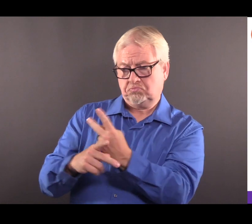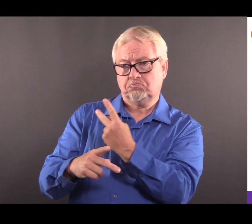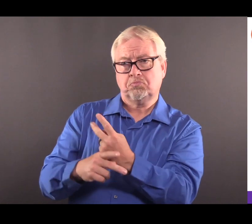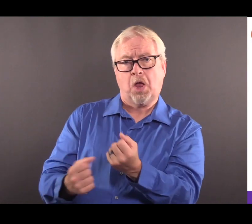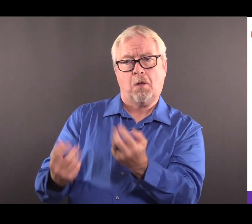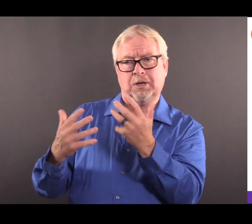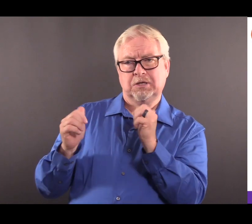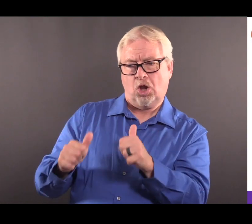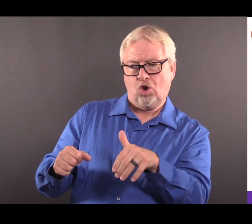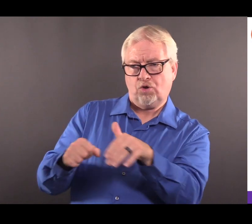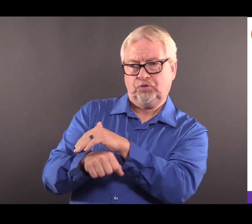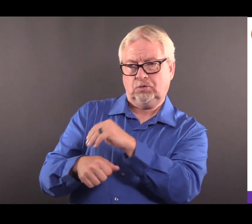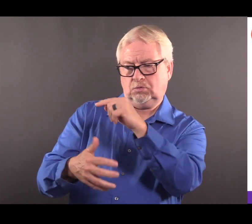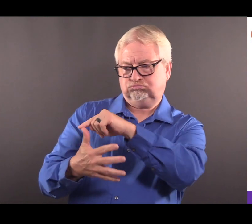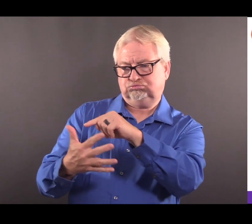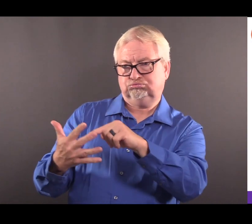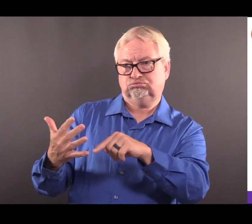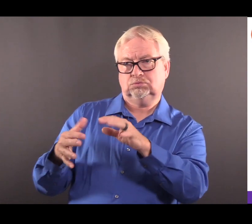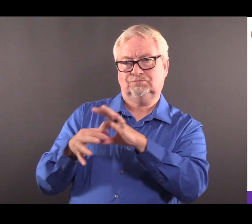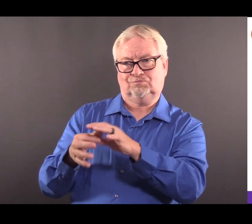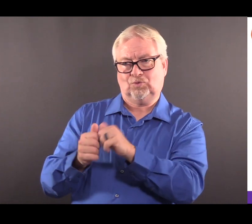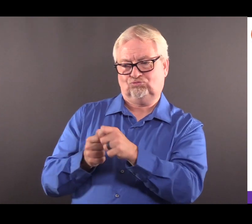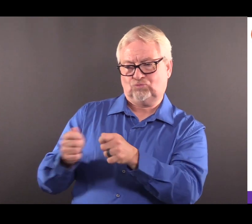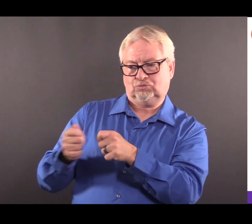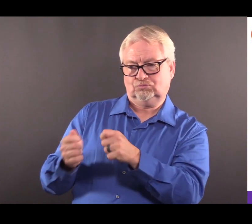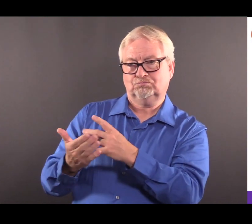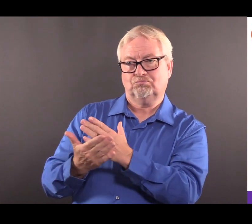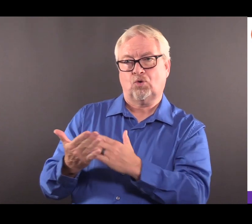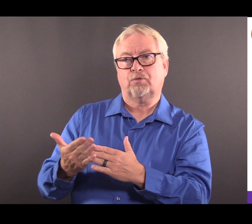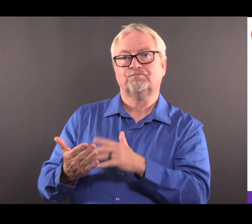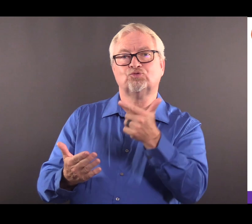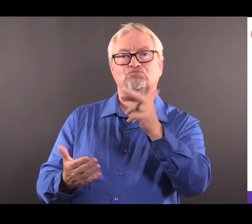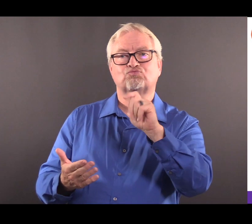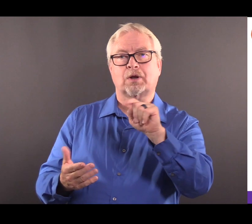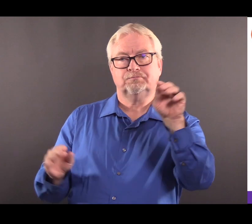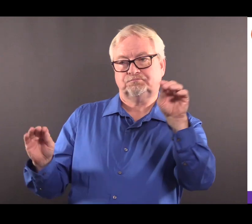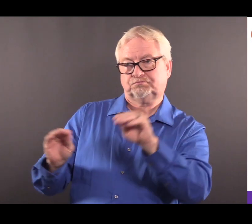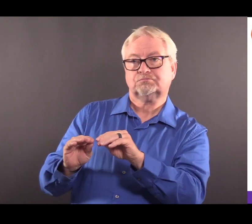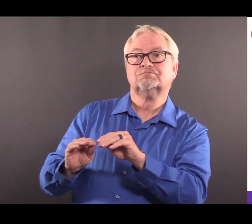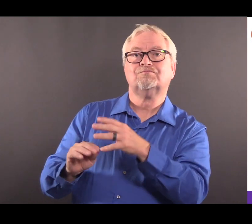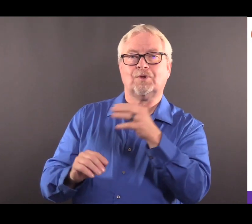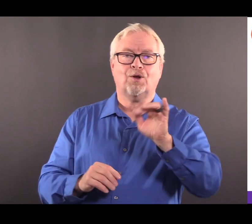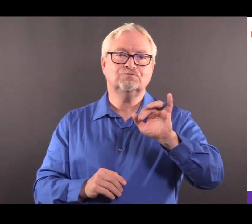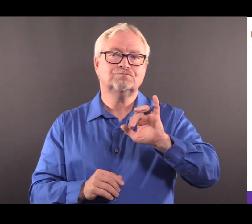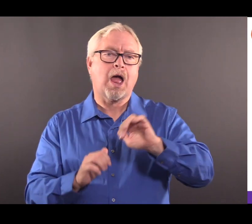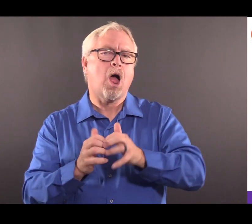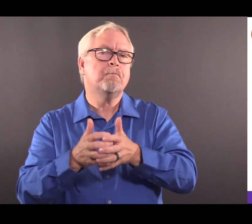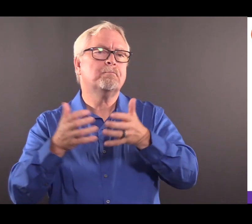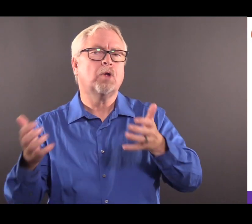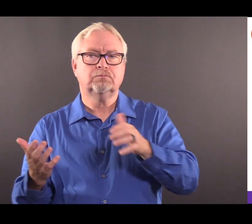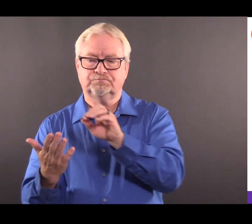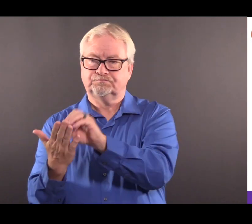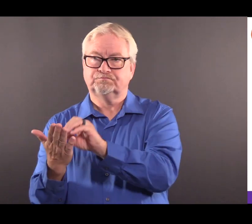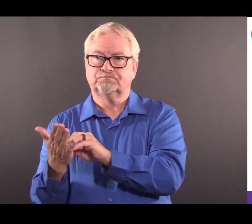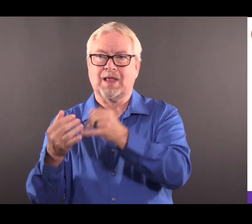identified, determine how much can be covered under the administrative portion of your grant. and